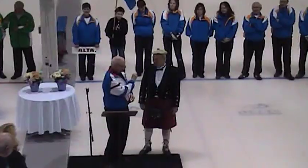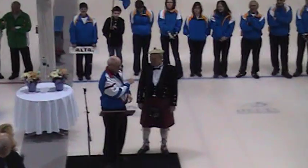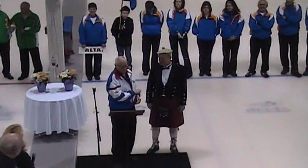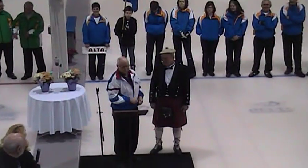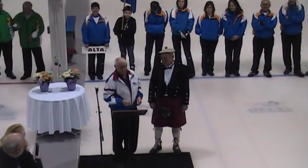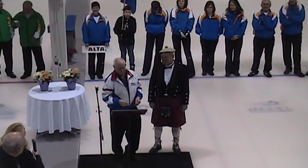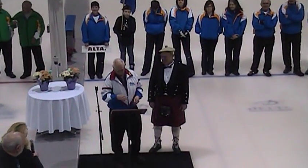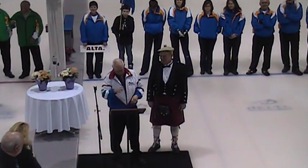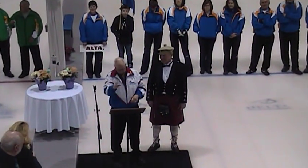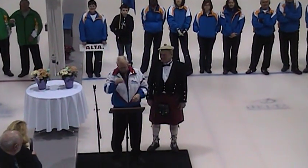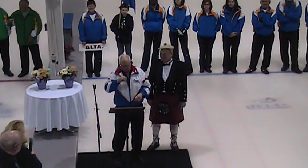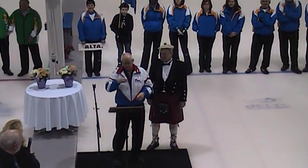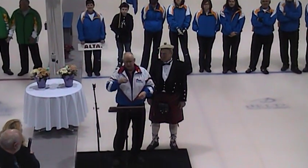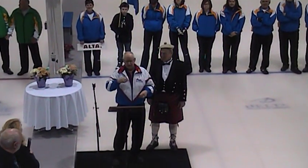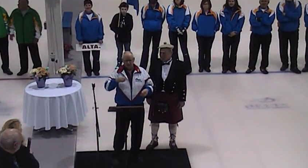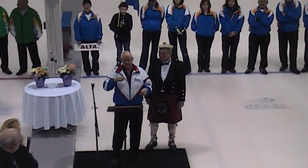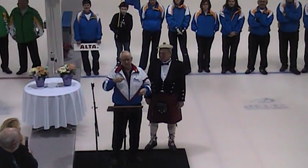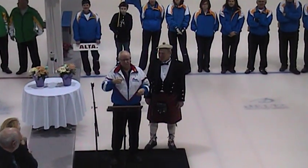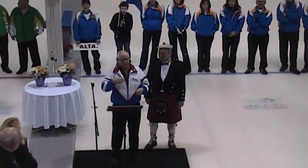Thank you, Master Sassamon. On behalf of the